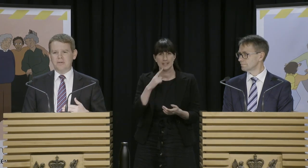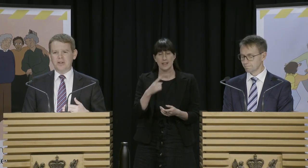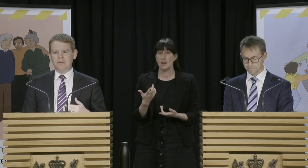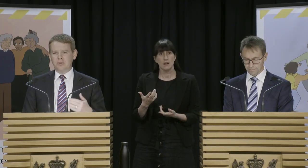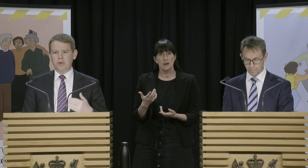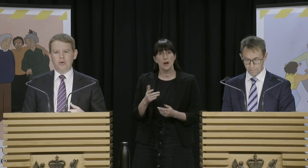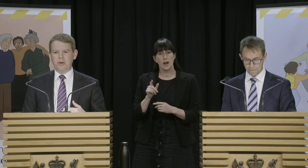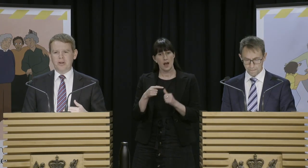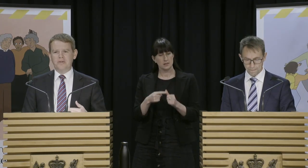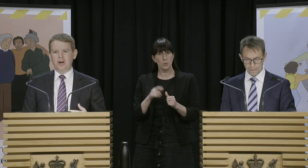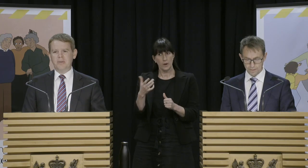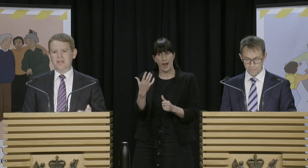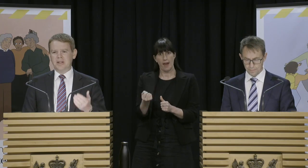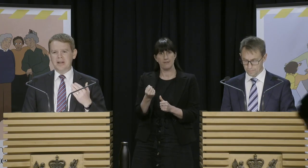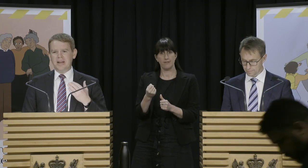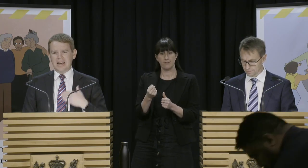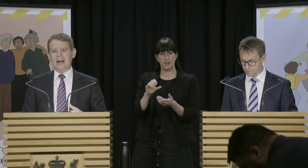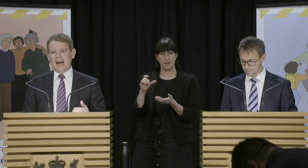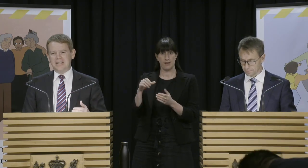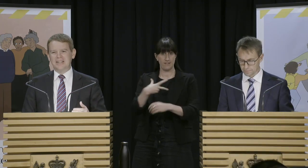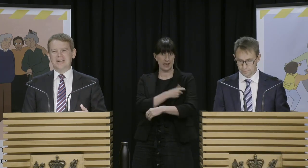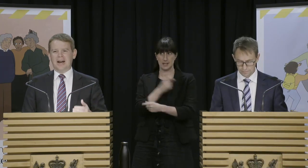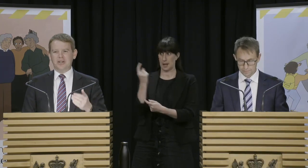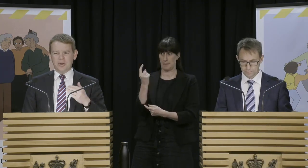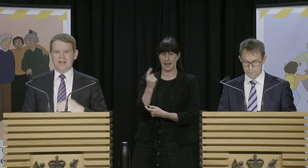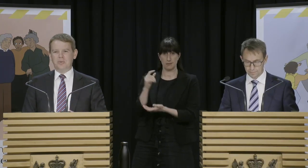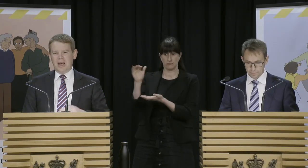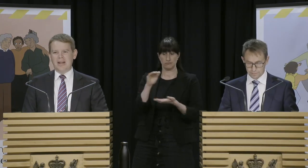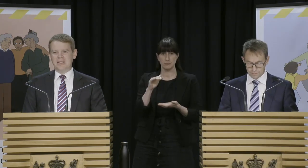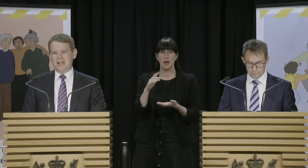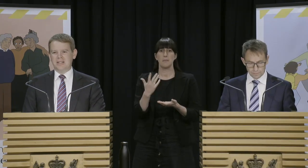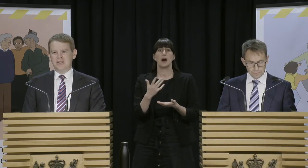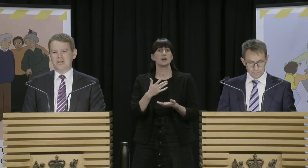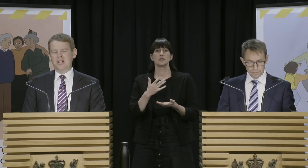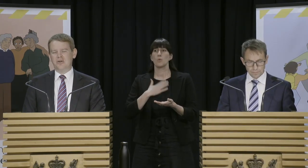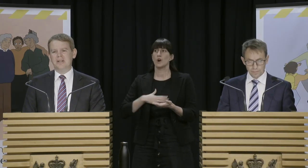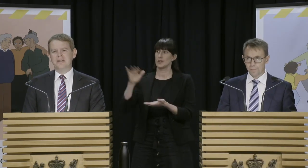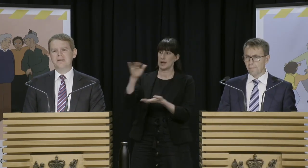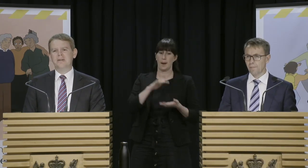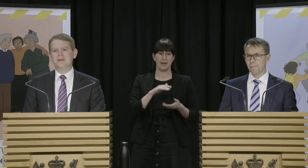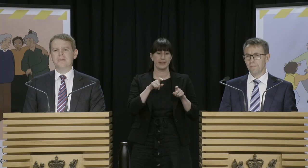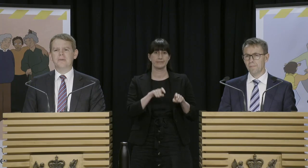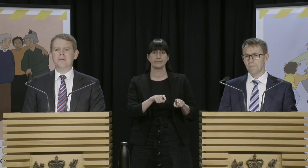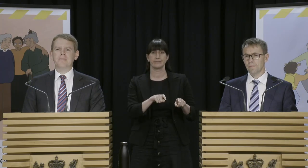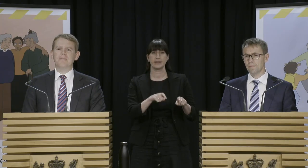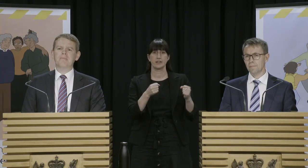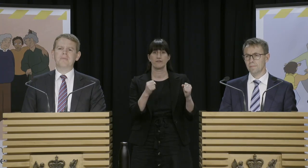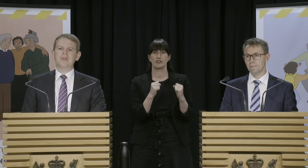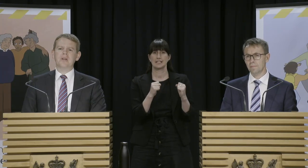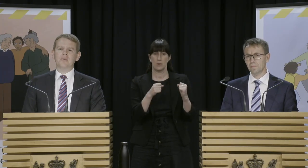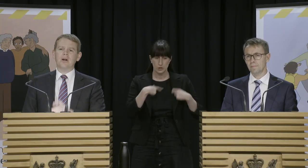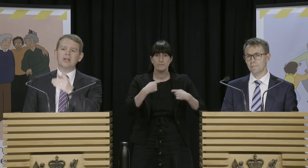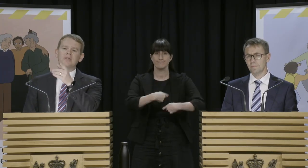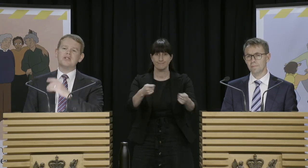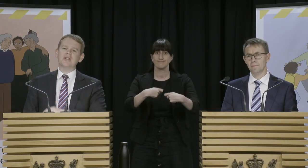lot sitting in the freezer for a prolonged period of time. It's to get it out as quickly as we can as it gets into the country. What's the message going out to